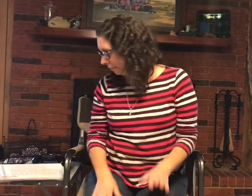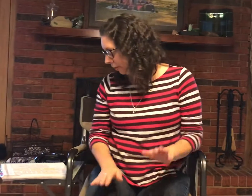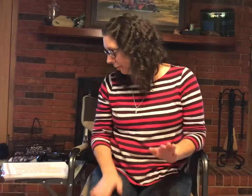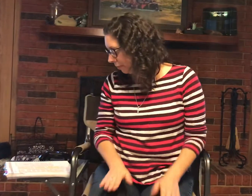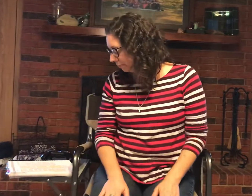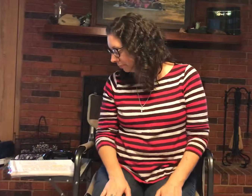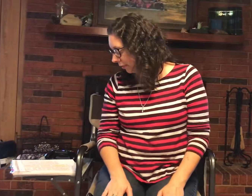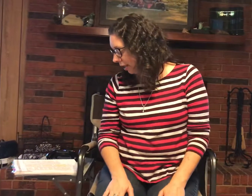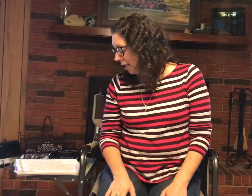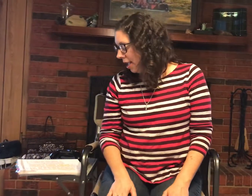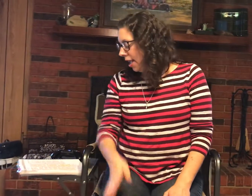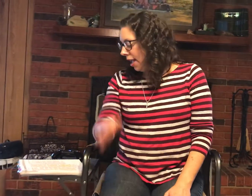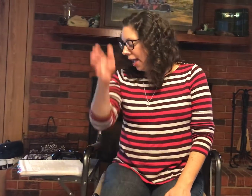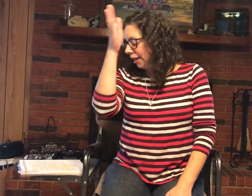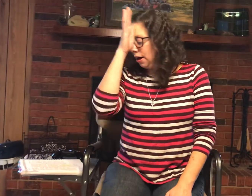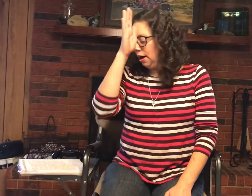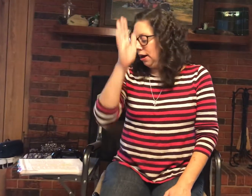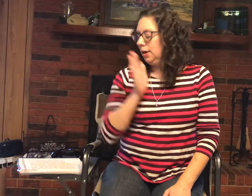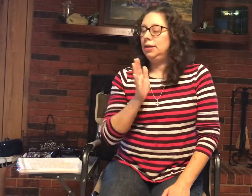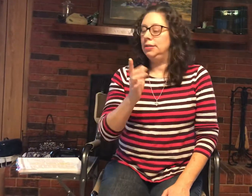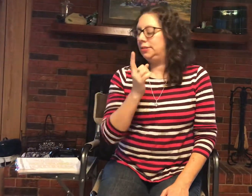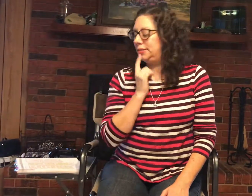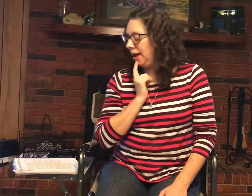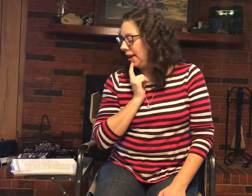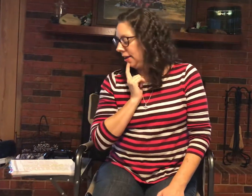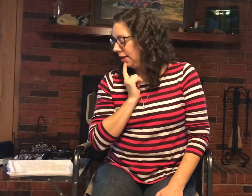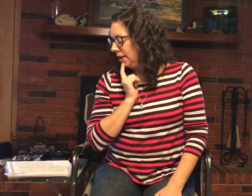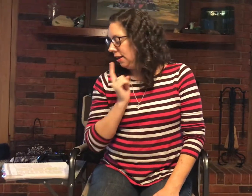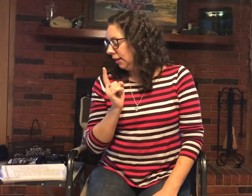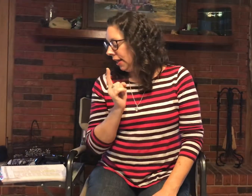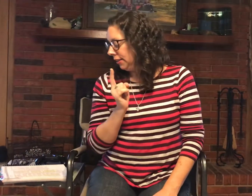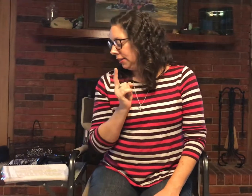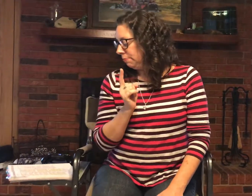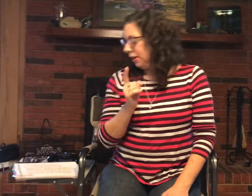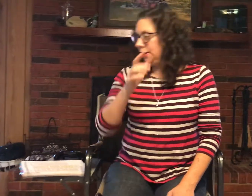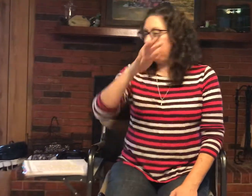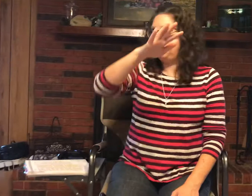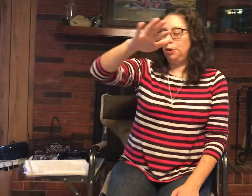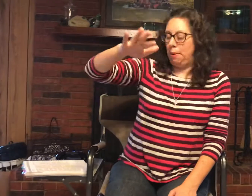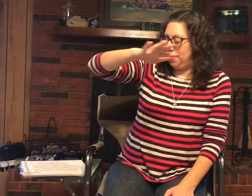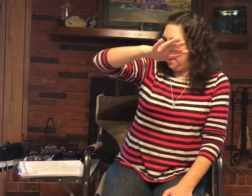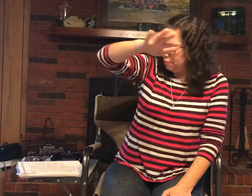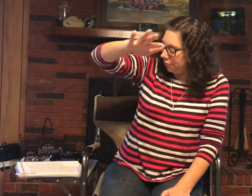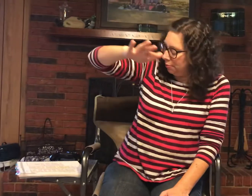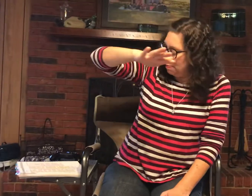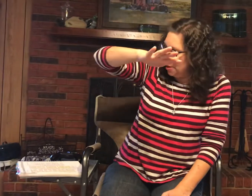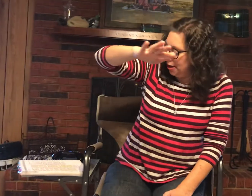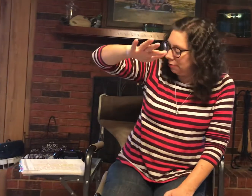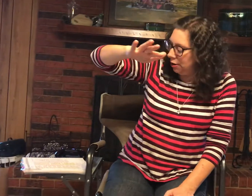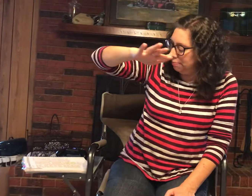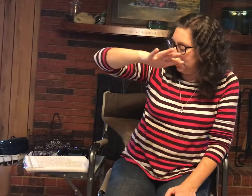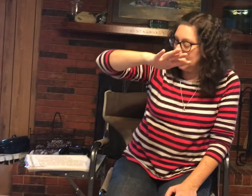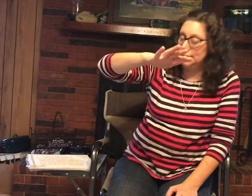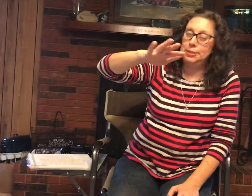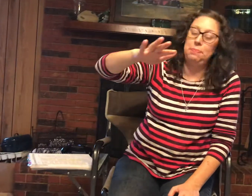we go. And God said, "Let there be a firmament." Firmament can mean